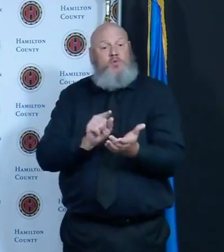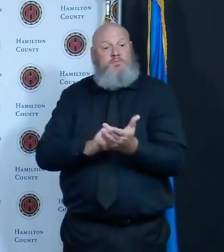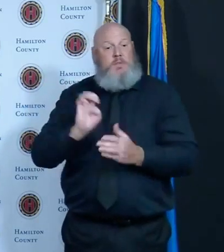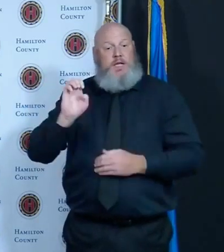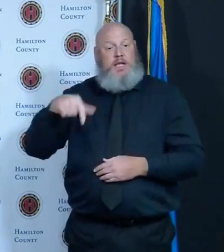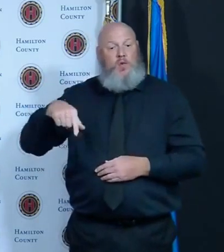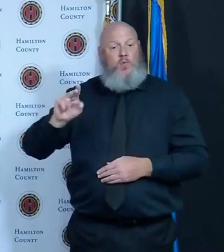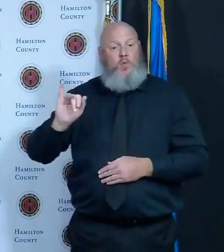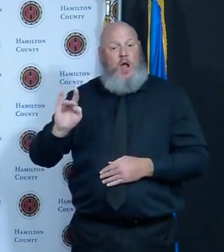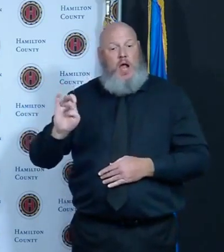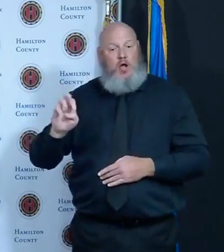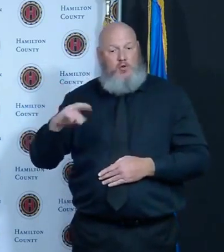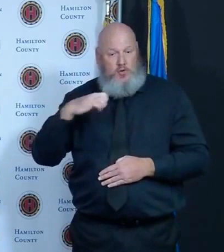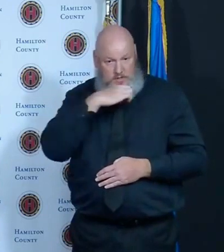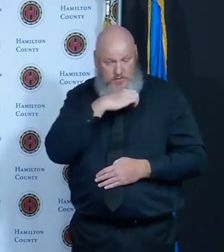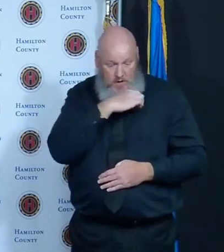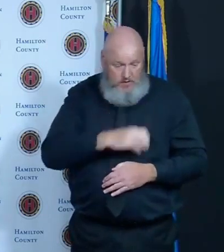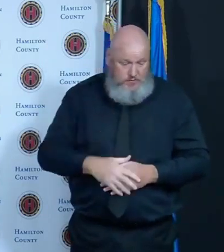morning, Denise.